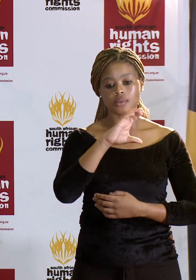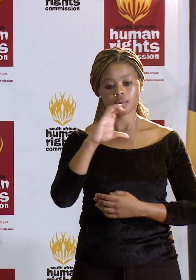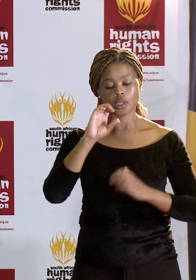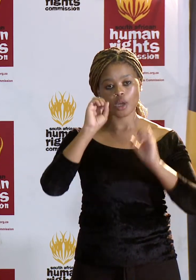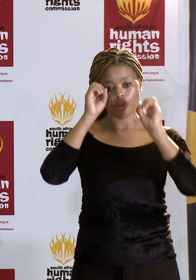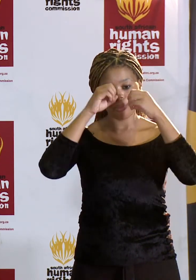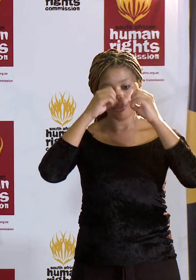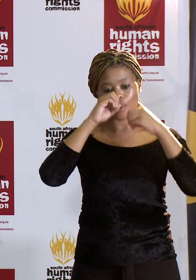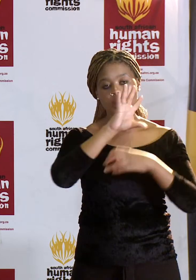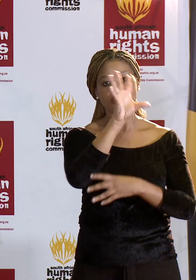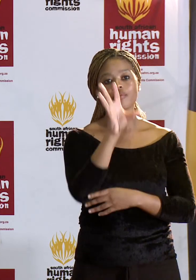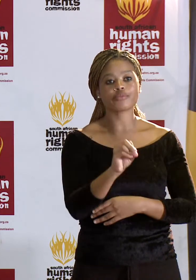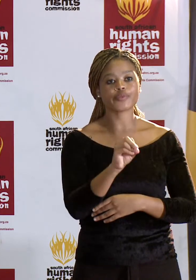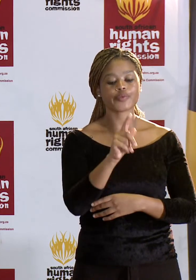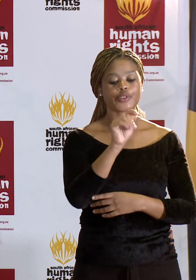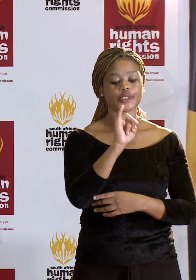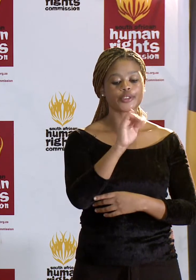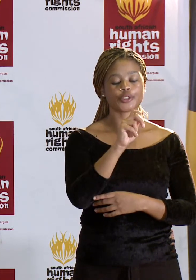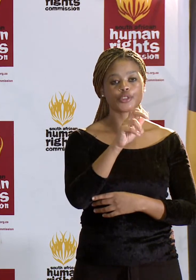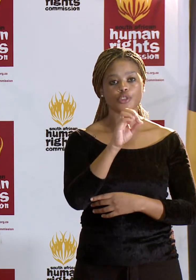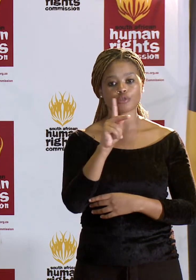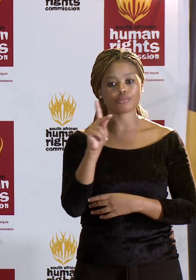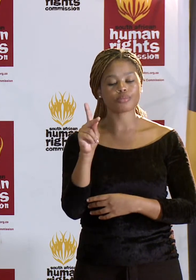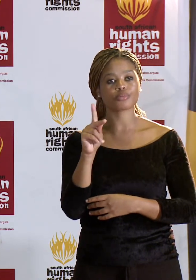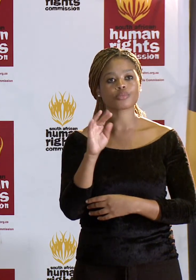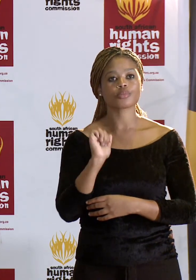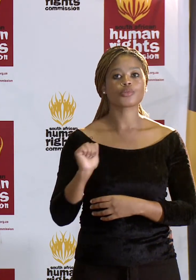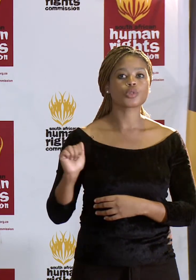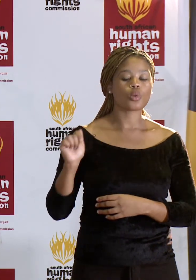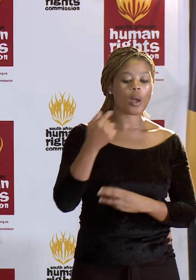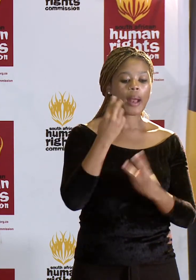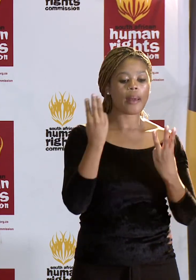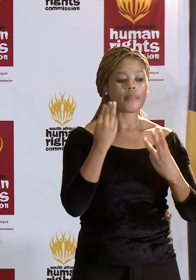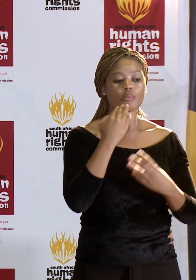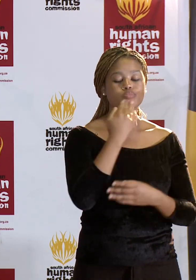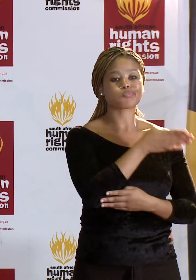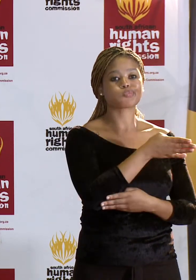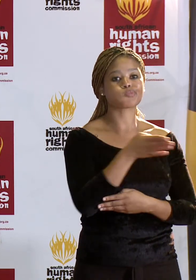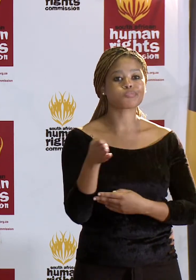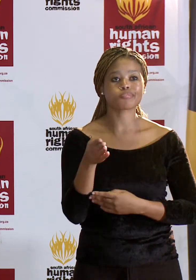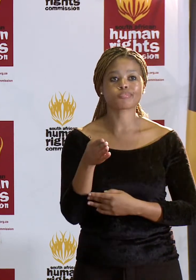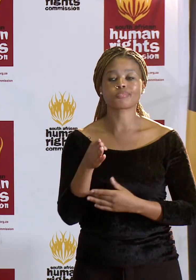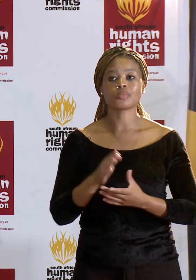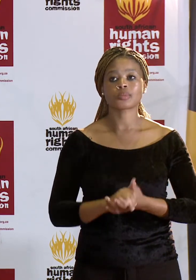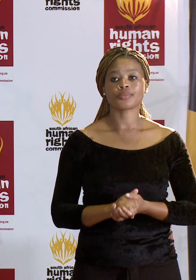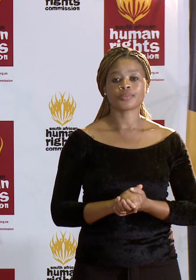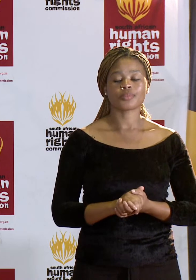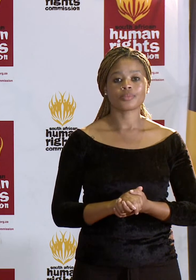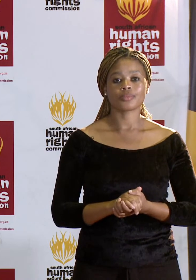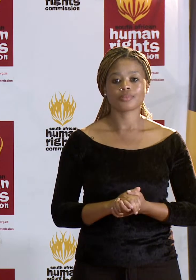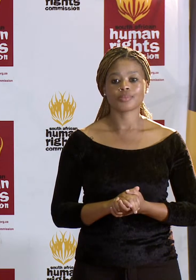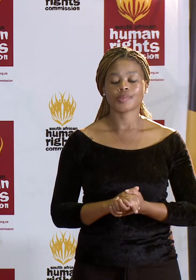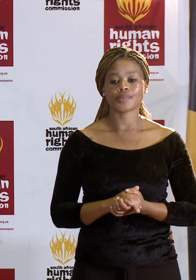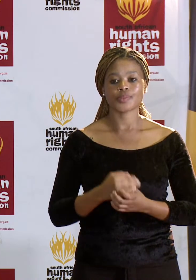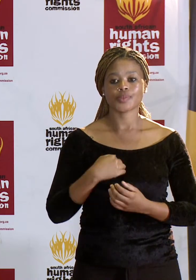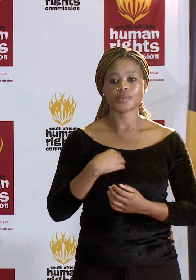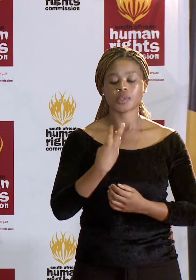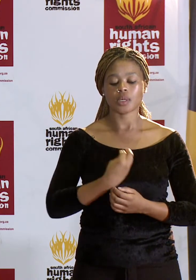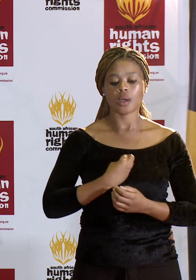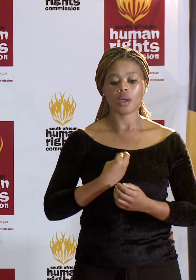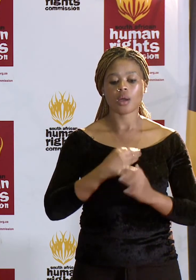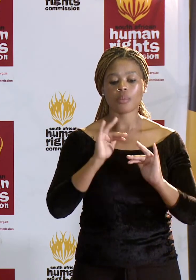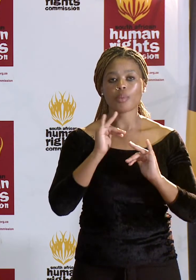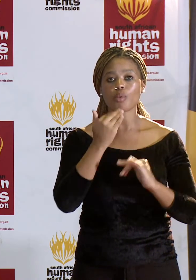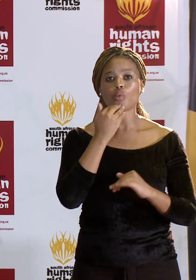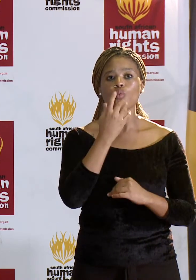Google Africa, TikTok, all these people are here. Let me just get a sense from young people, who